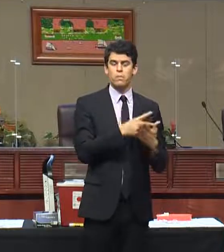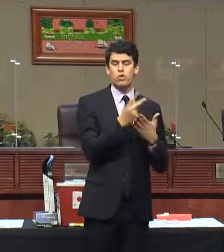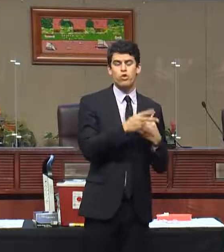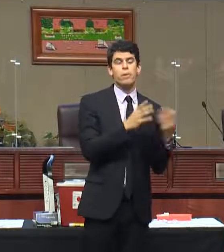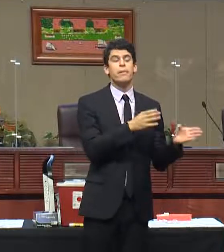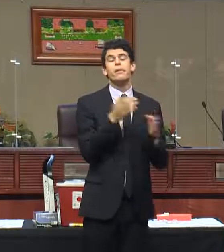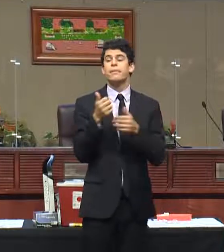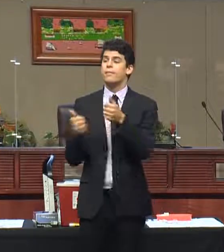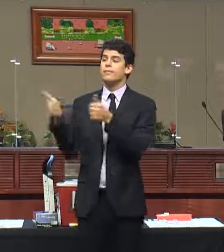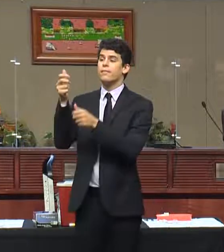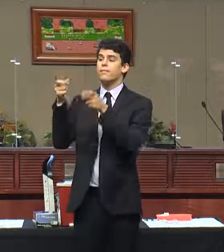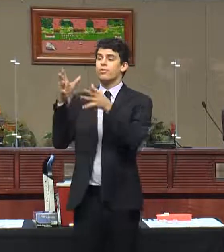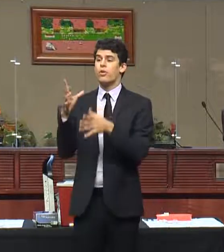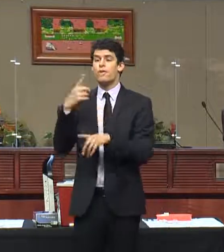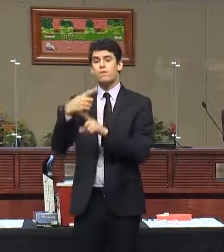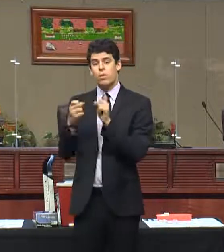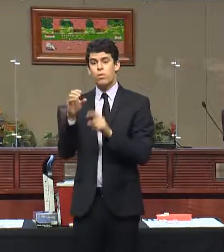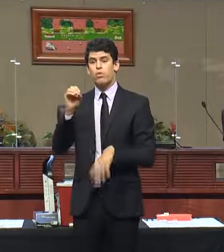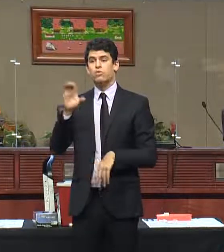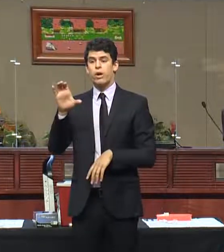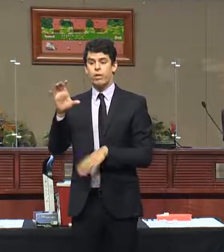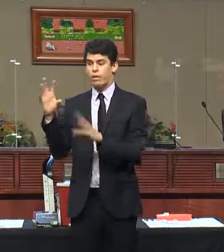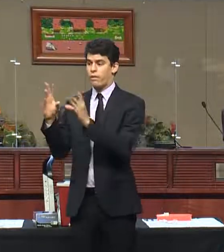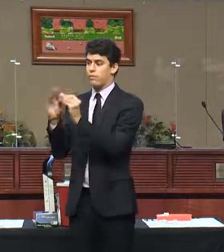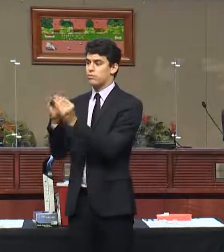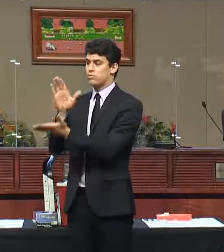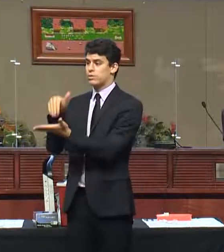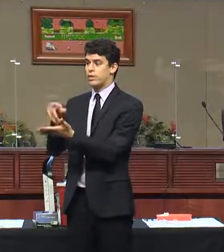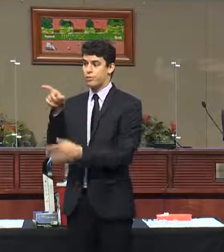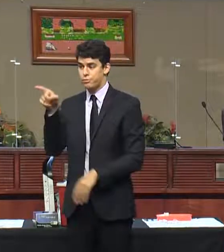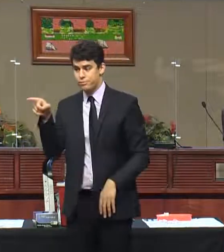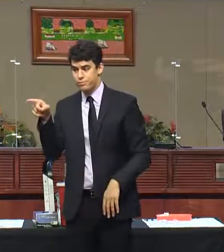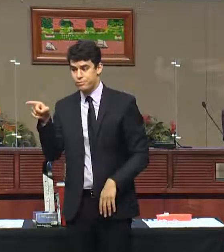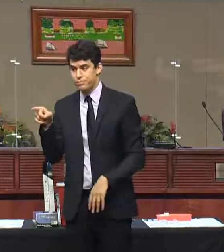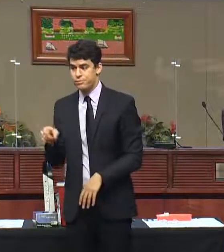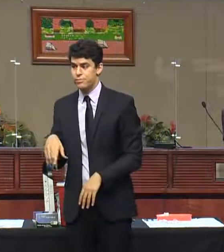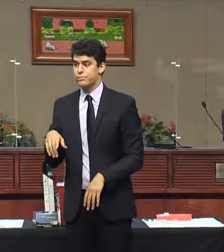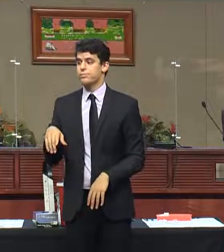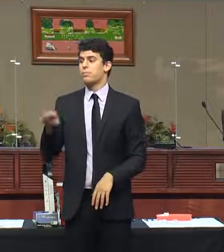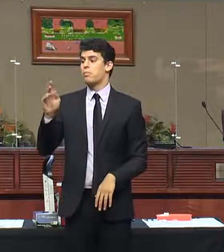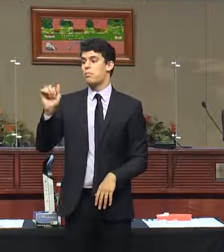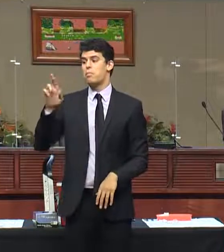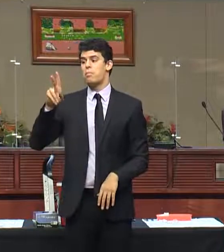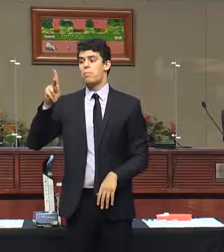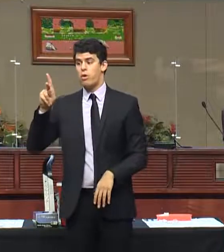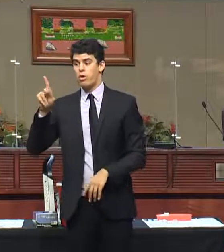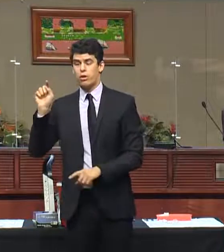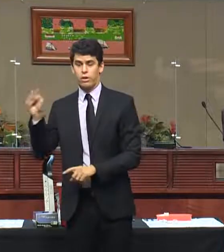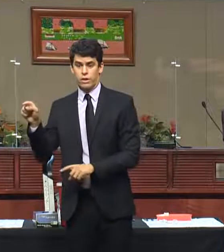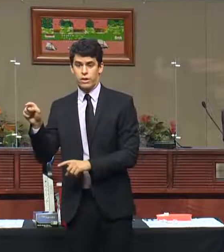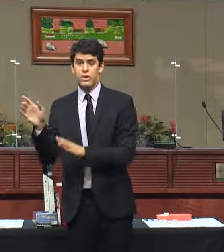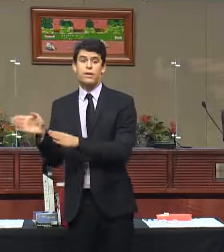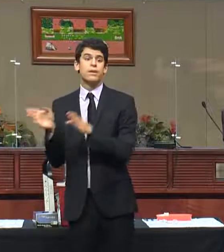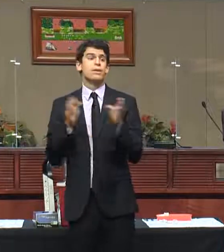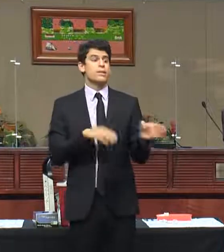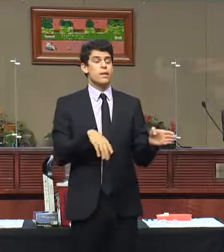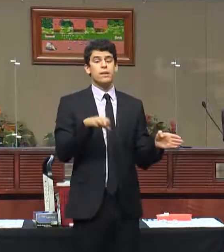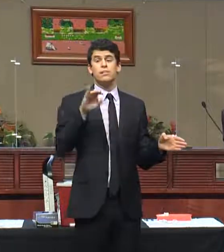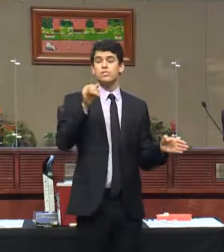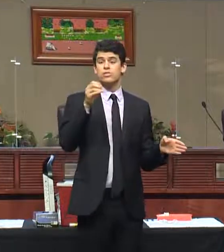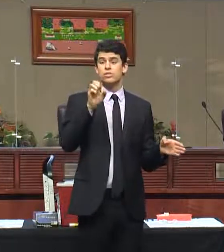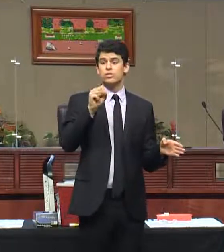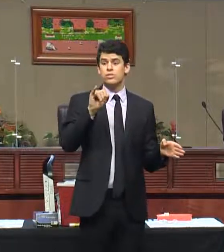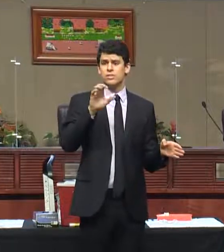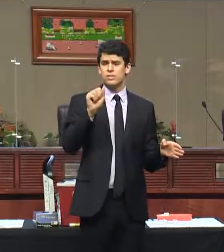the Orange County Convention Center here. Also from Visit Orlando, you have Ms. Cassandra Mate, who is